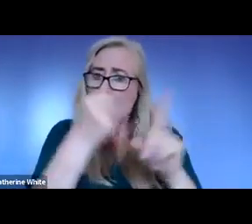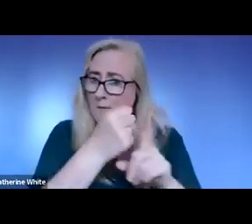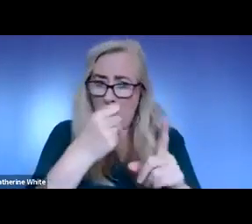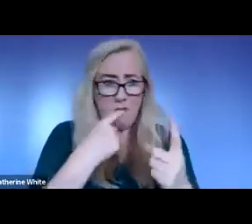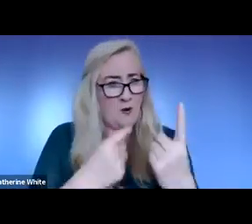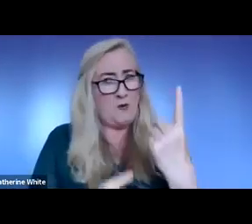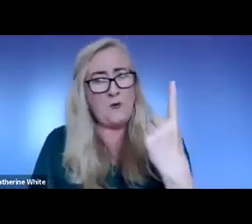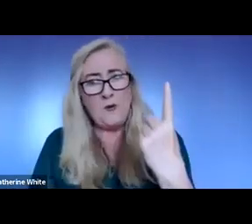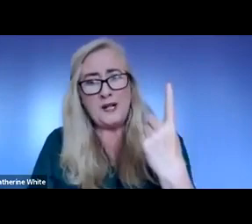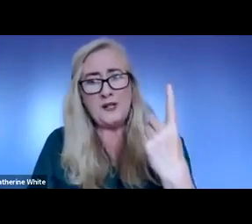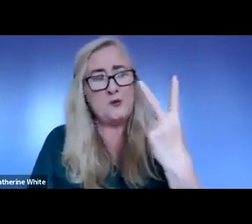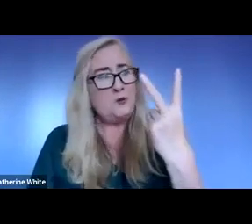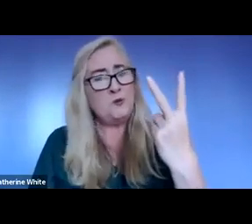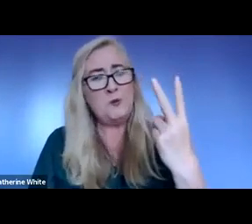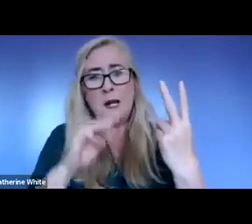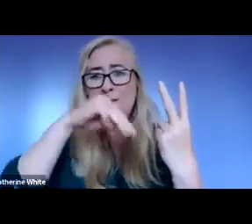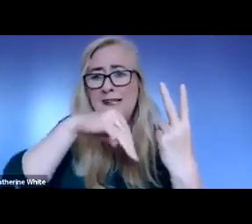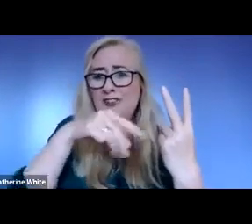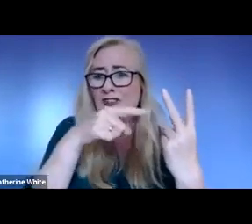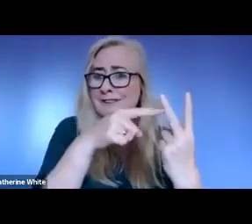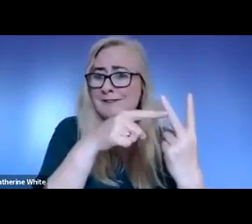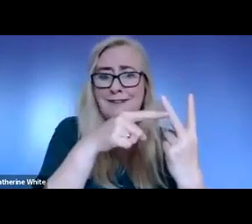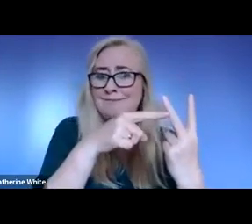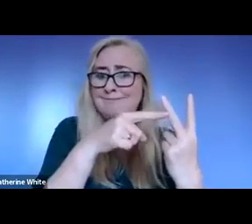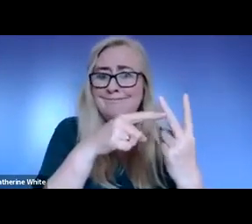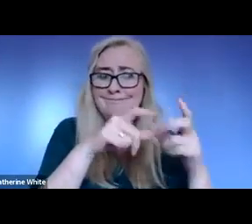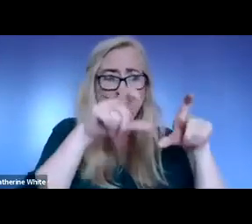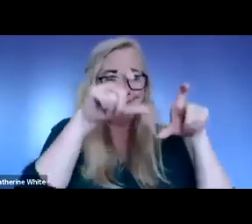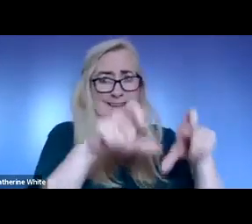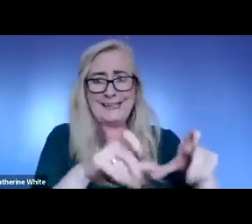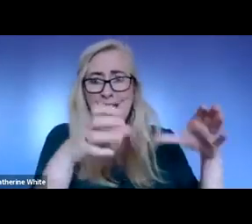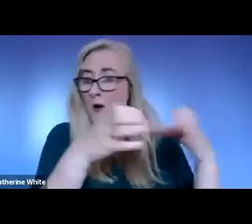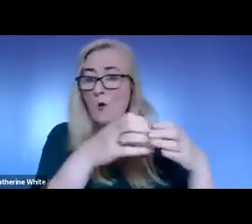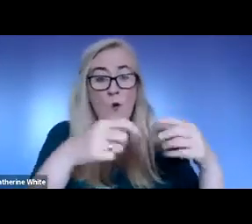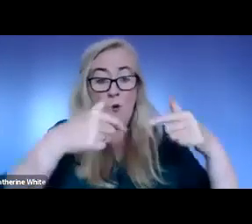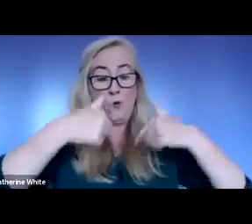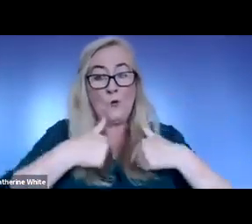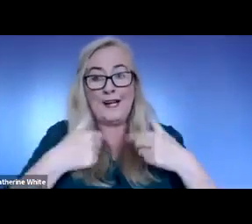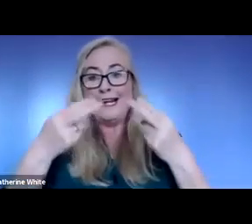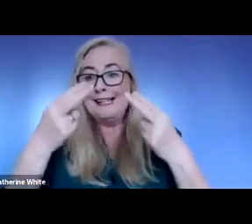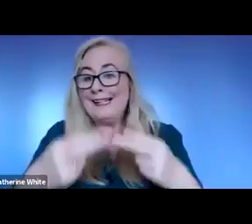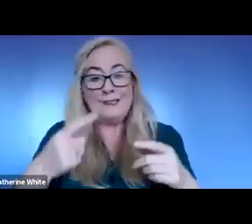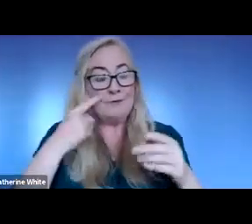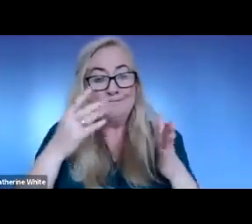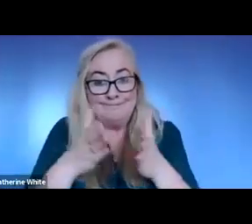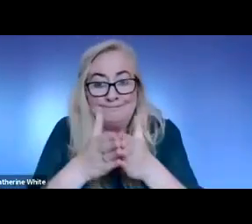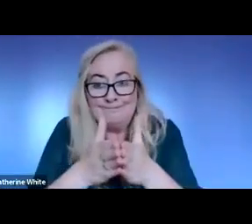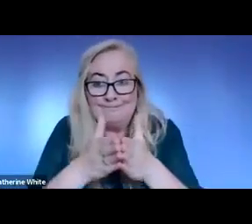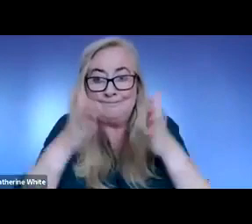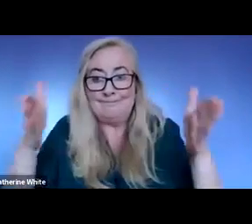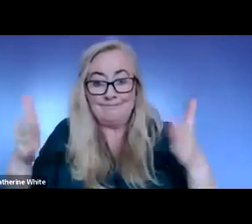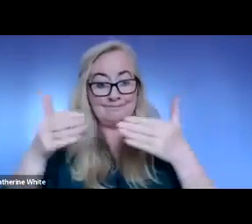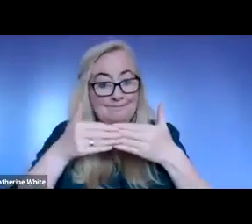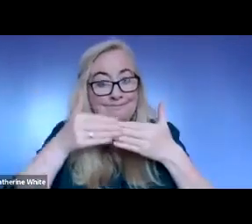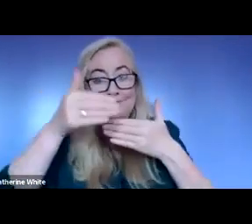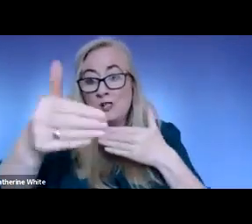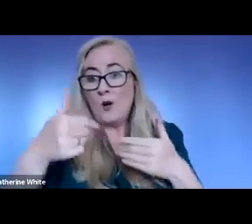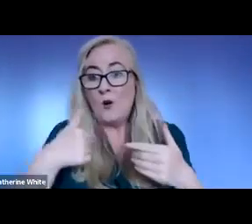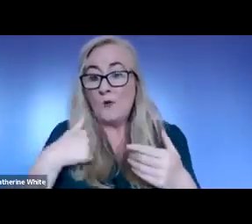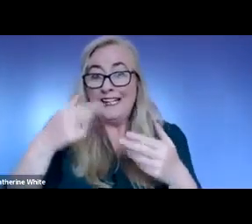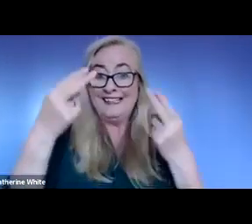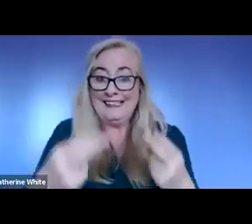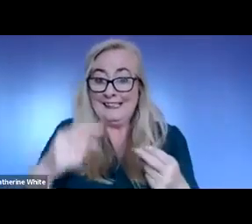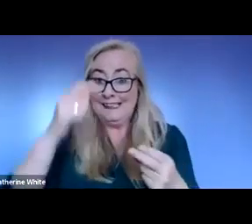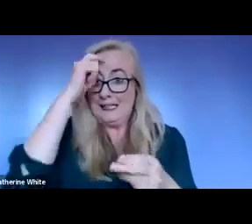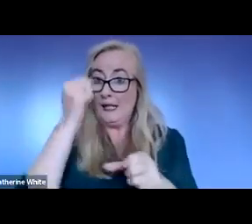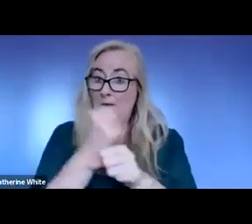1 meter or 2 meter, we just face inside. And I think what we need to do now is we need to look beyond, and we need to look outside